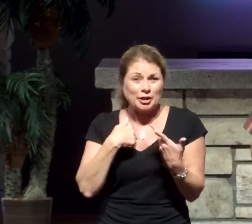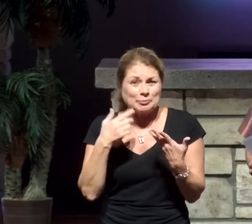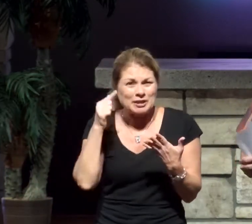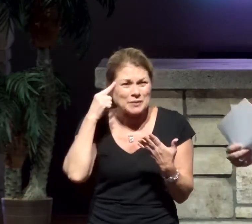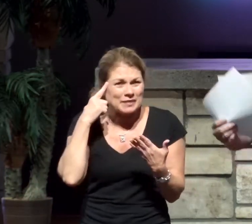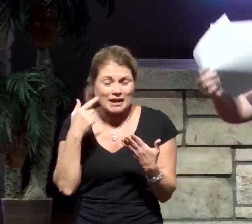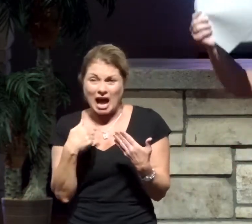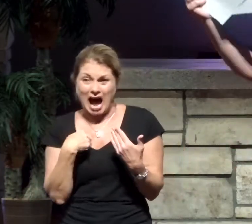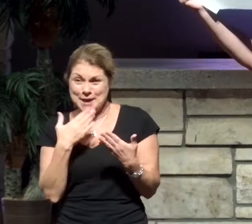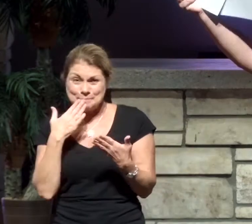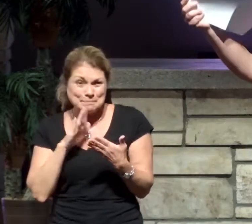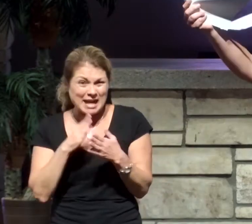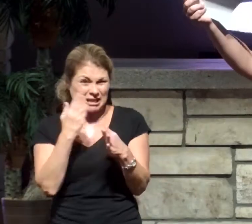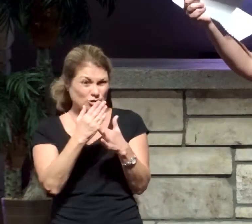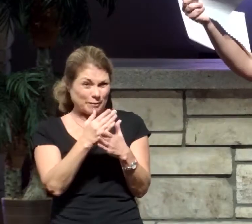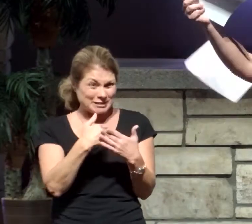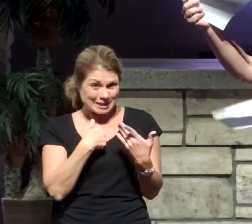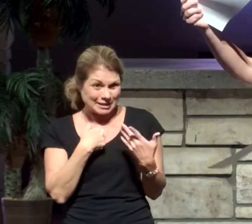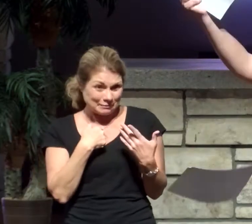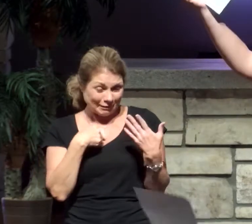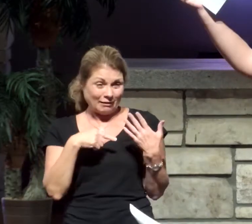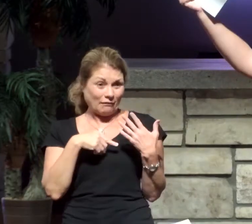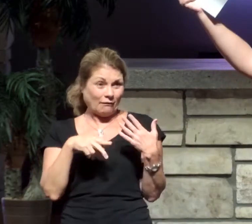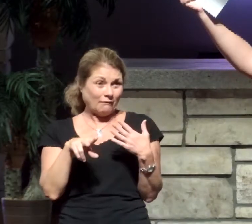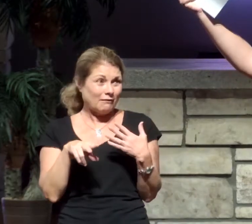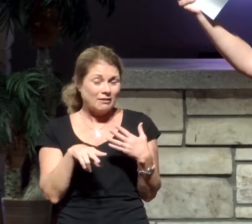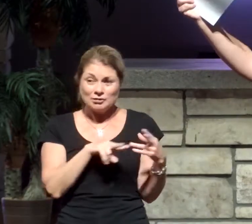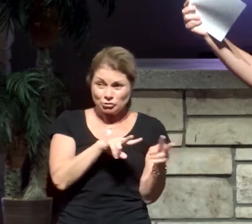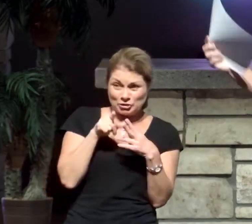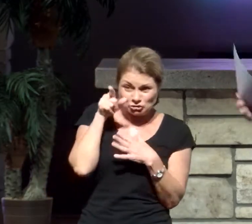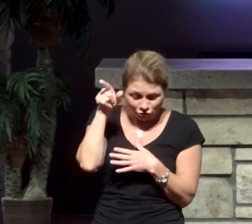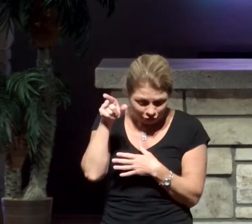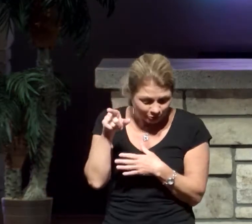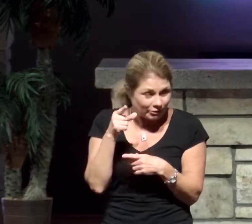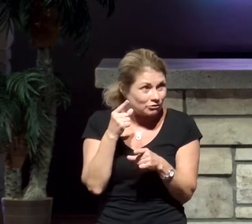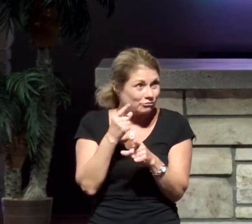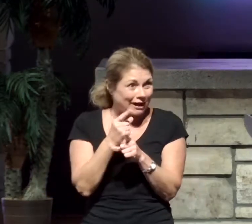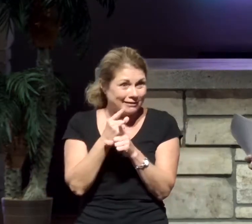bad at interrupting you? Look at you, right?